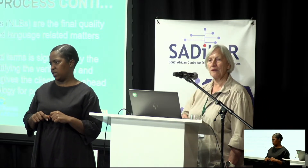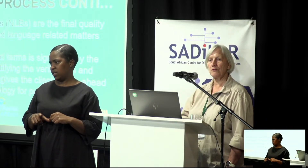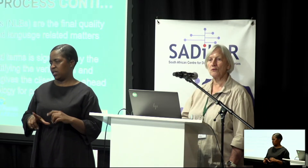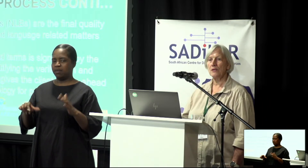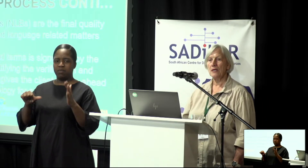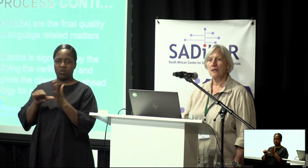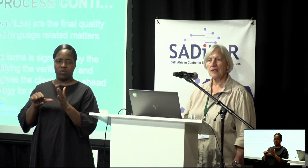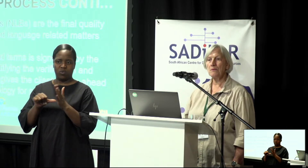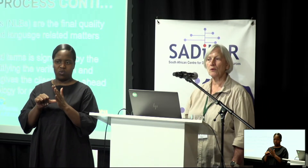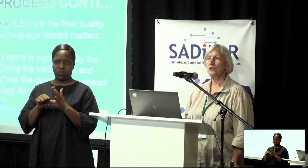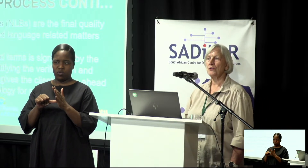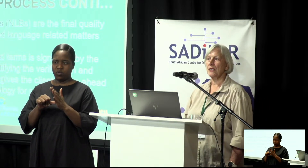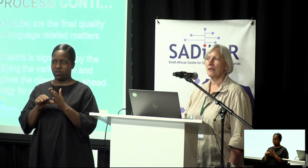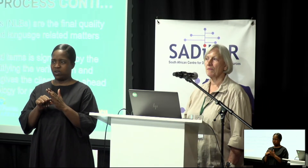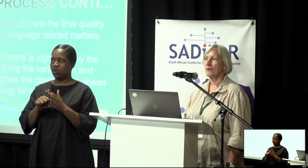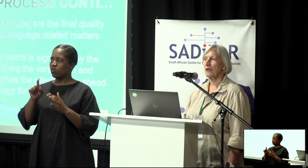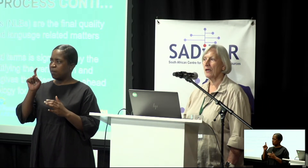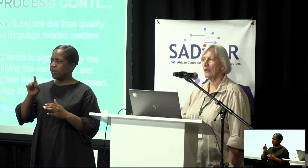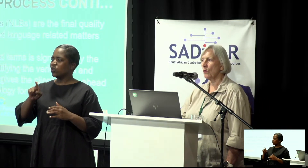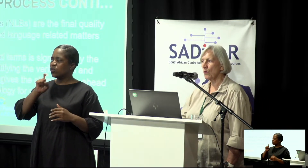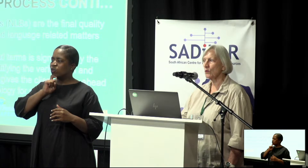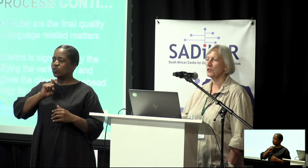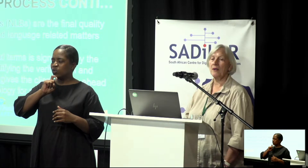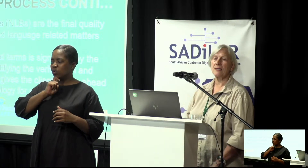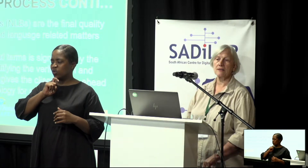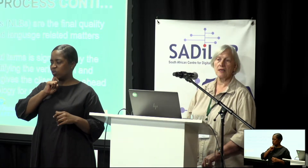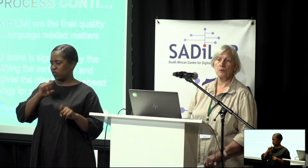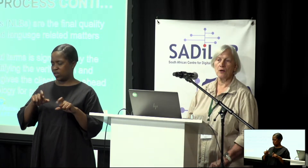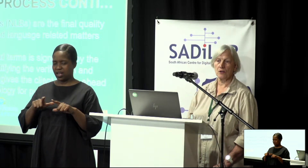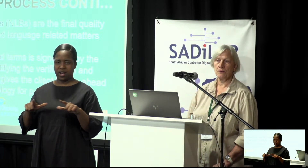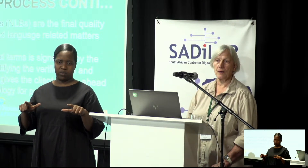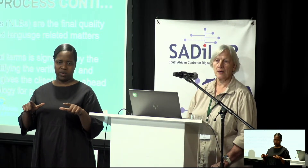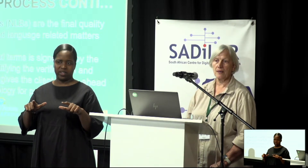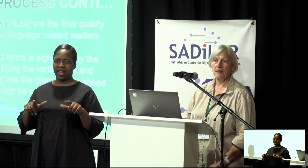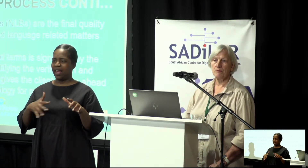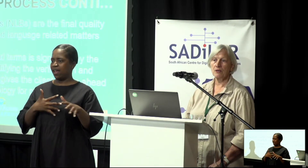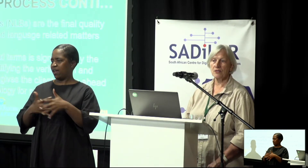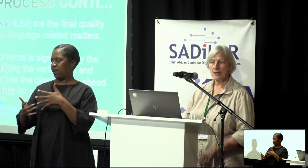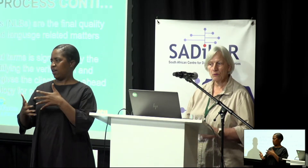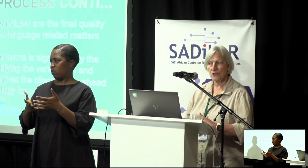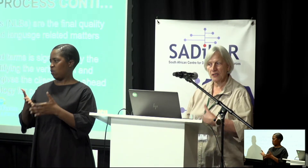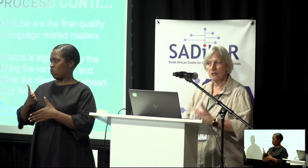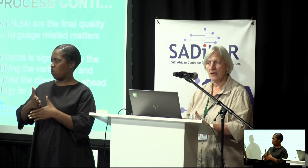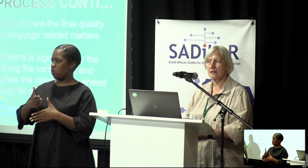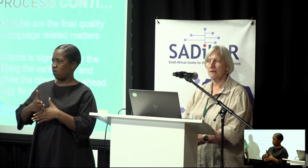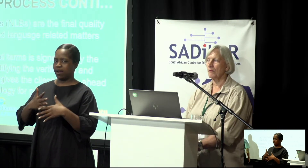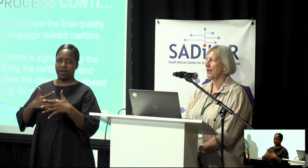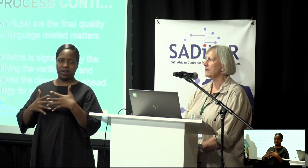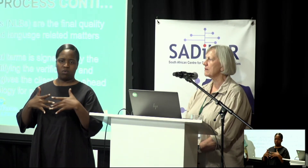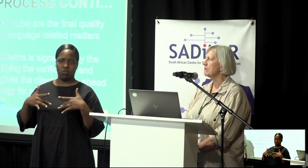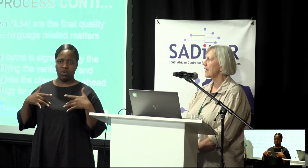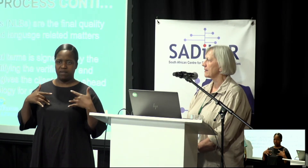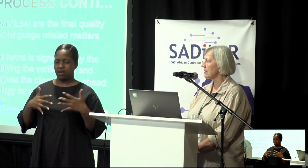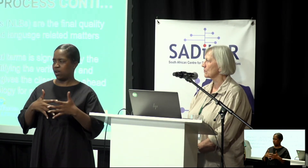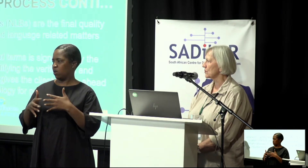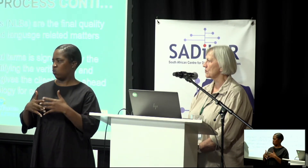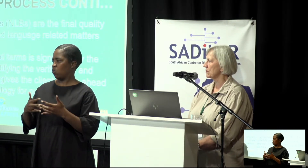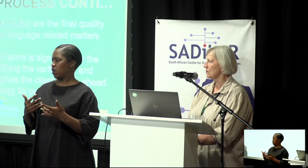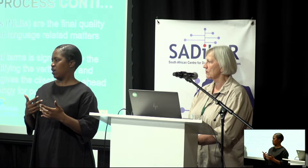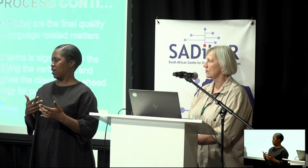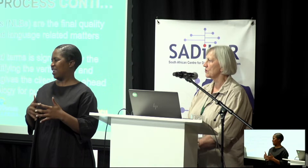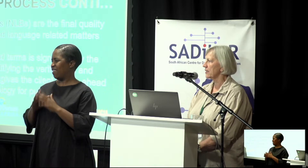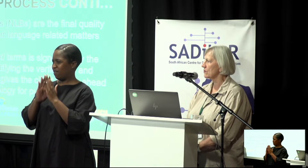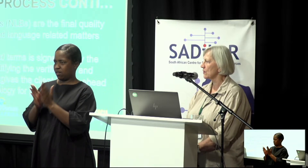is that we have to keep on using them in all the spaces that we occupy, because that will generate the momentum and that